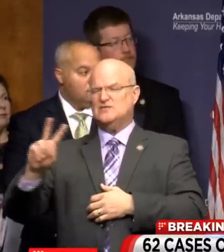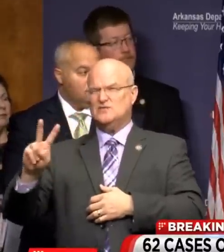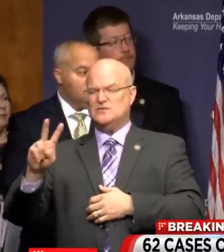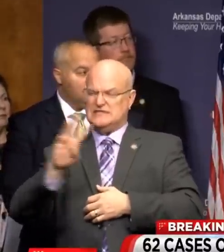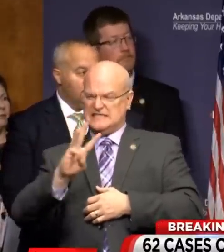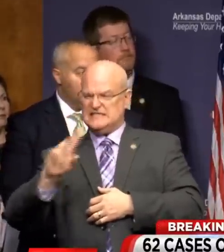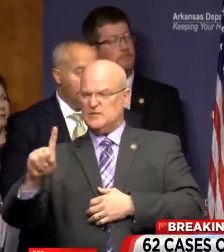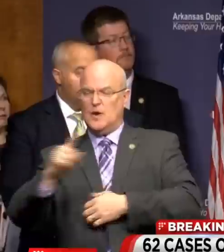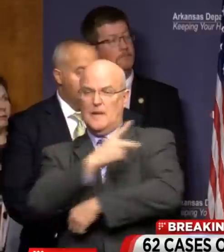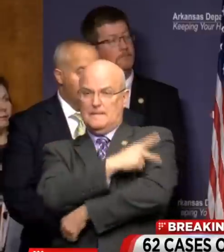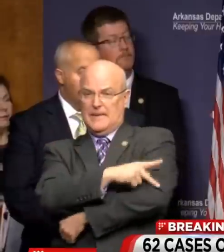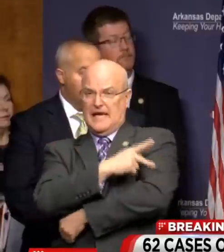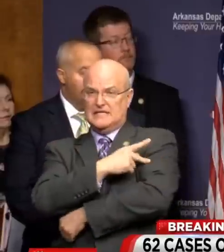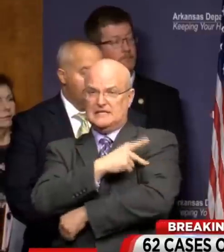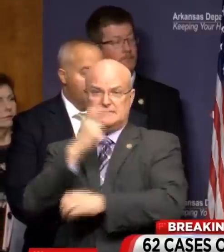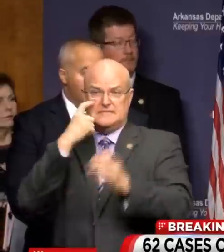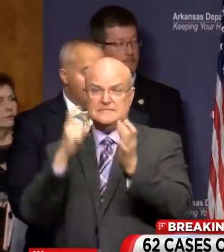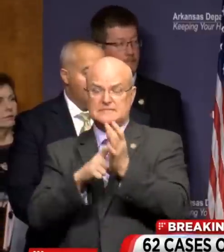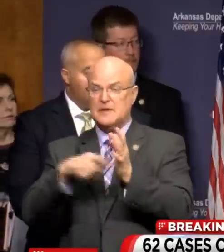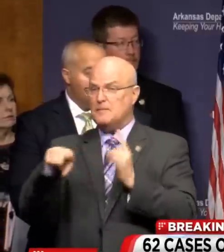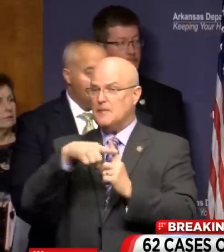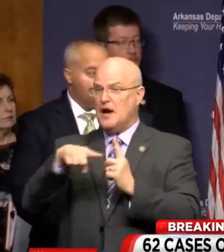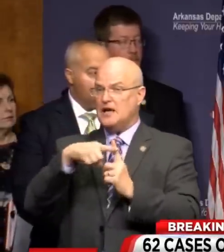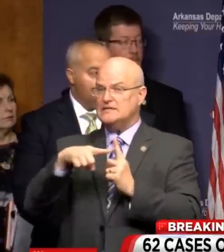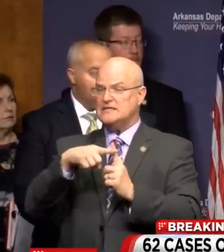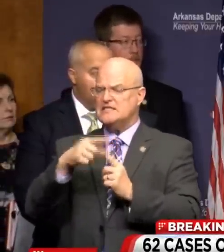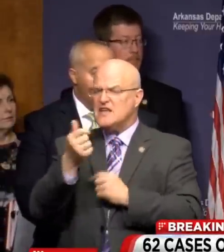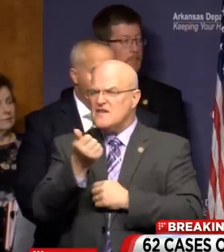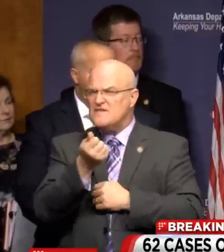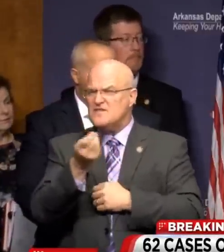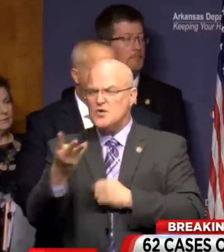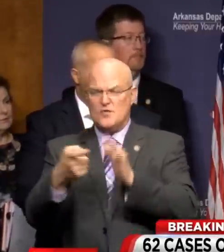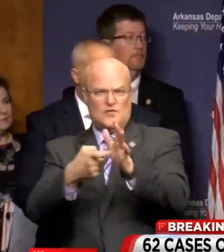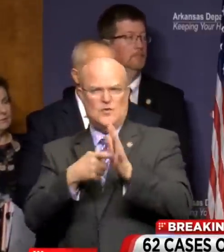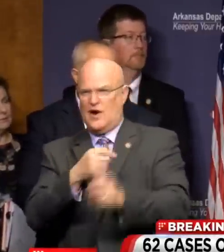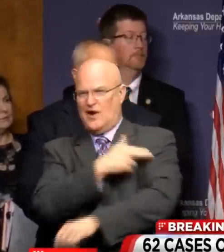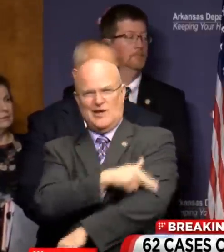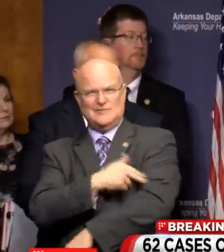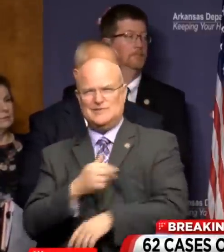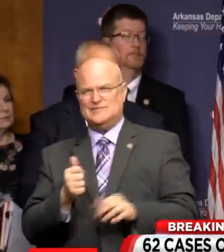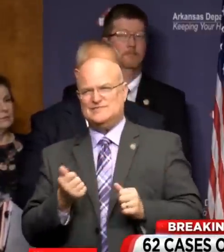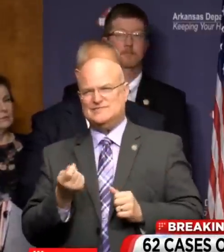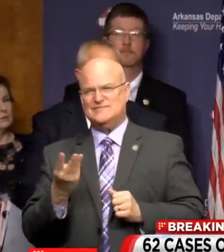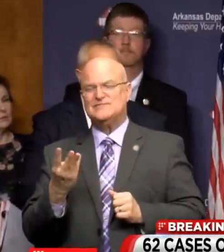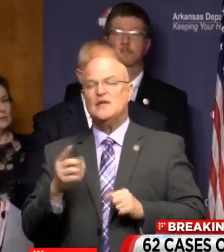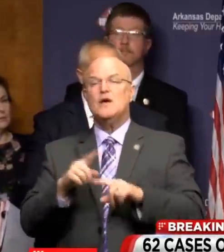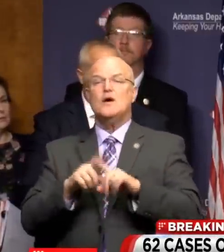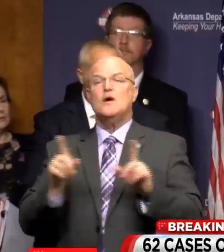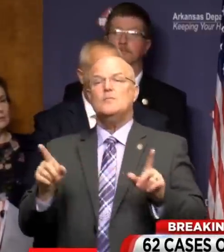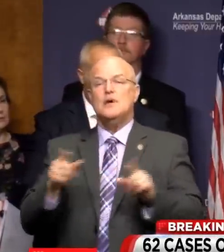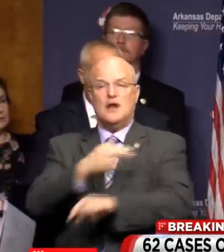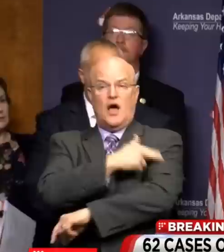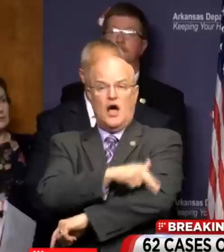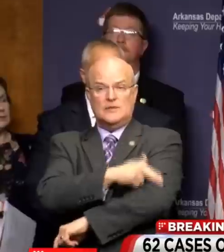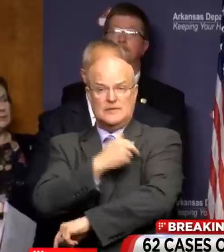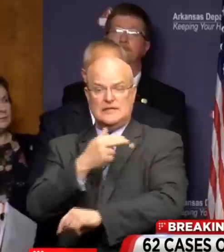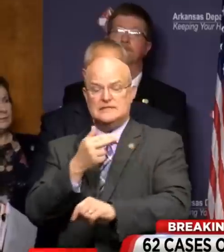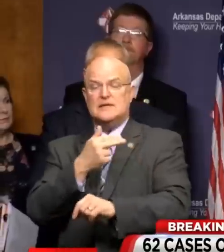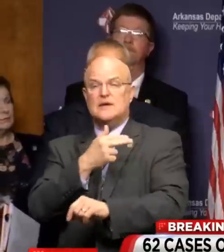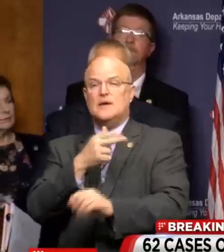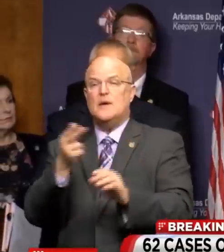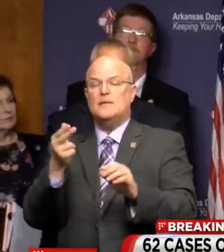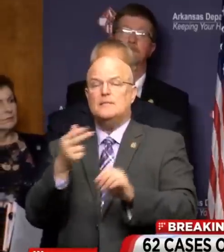61 patients who have been detected positive, only very few have required hospitalization. But hospitalized patients